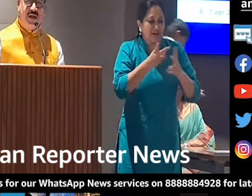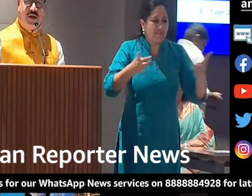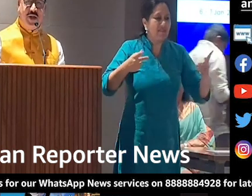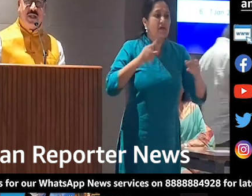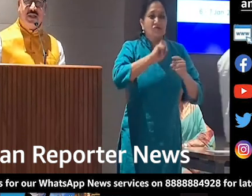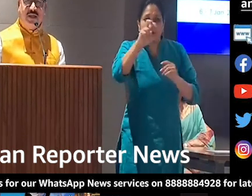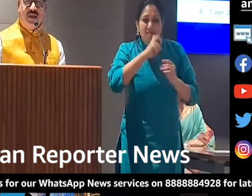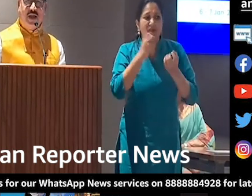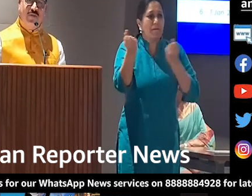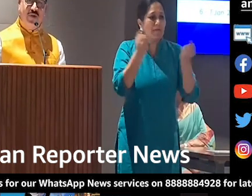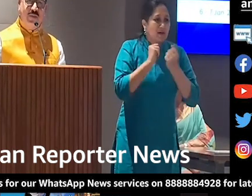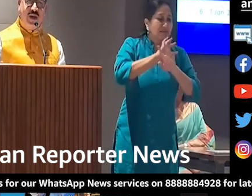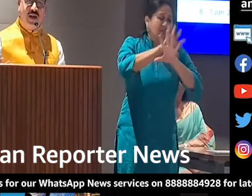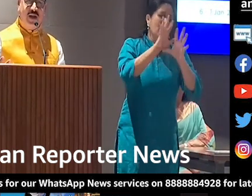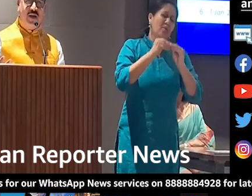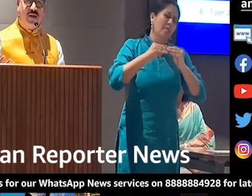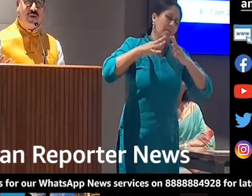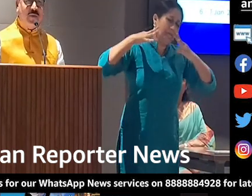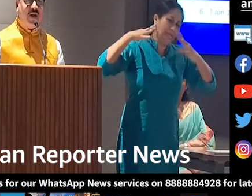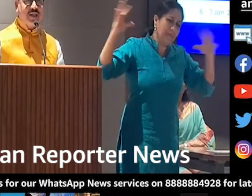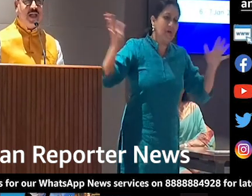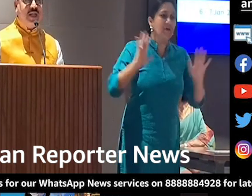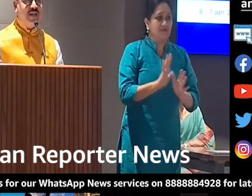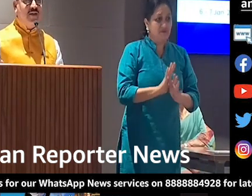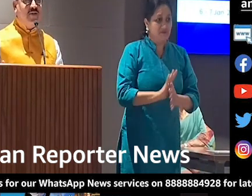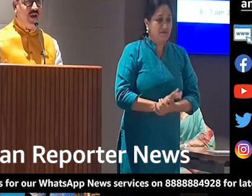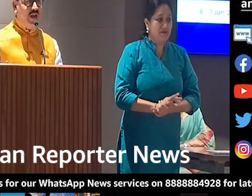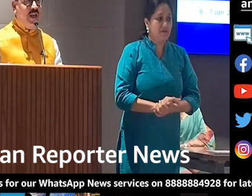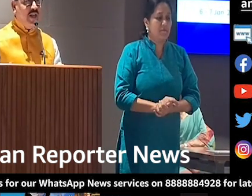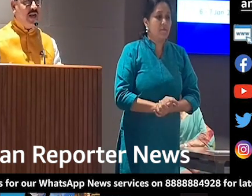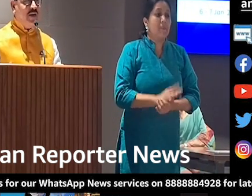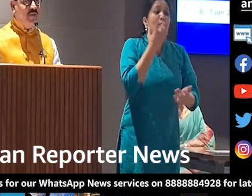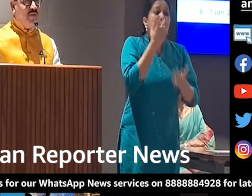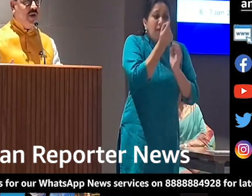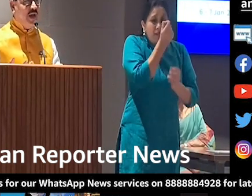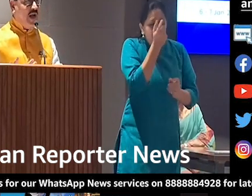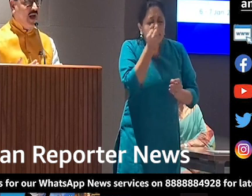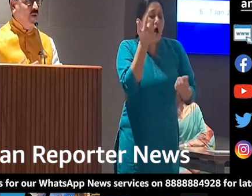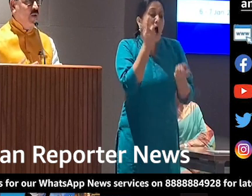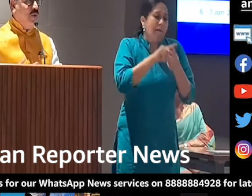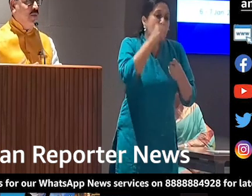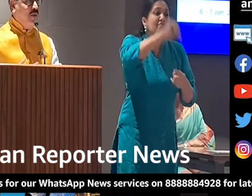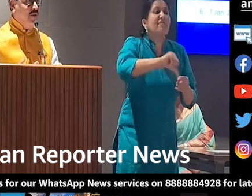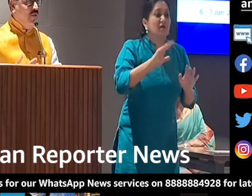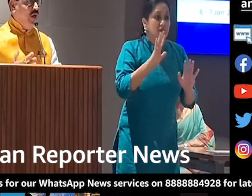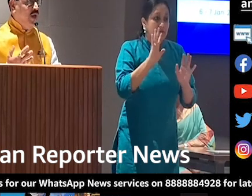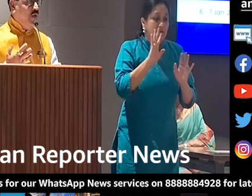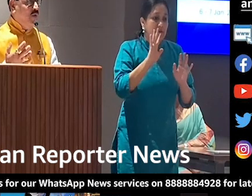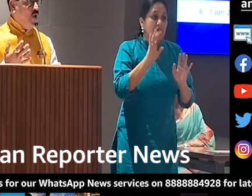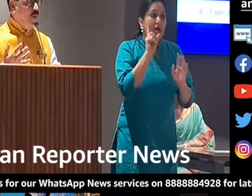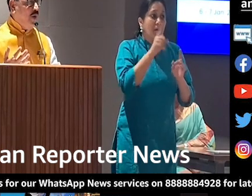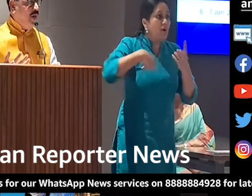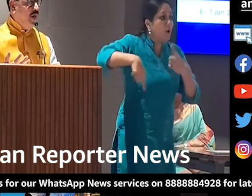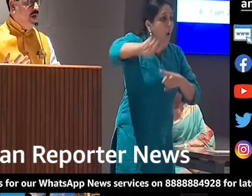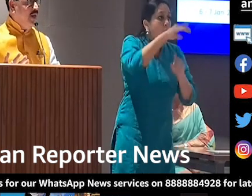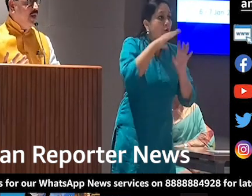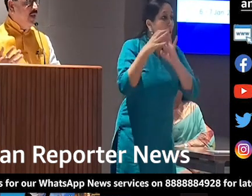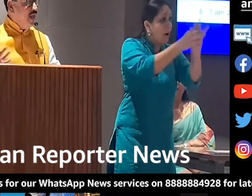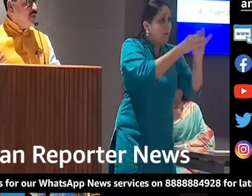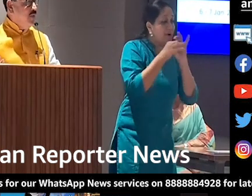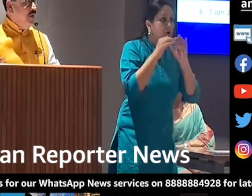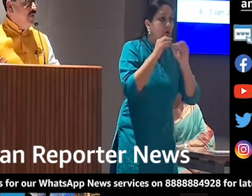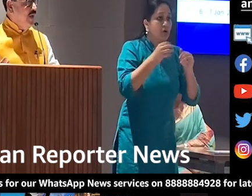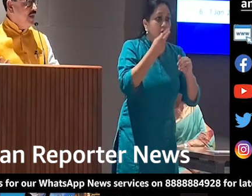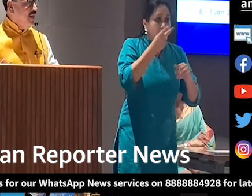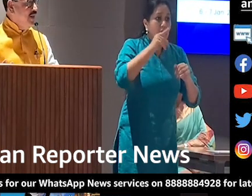a great task, and we may to some extent fail in that, but I hope the way you have cooperated in the